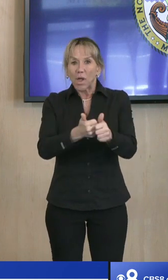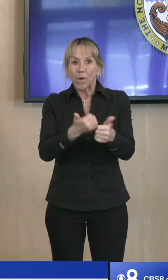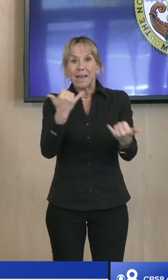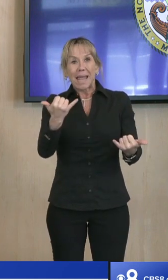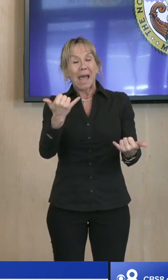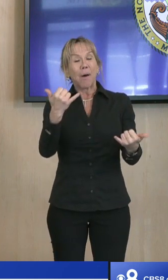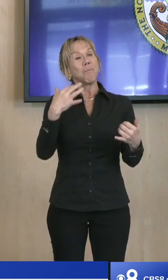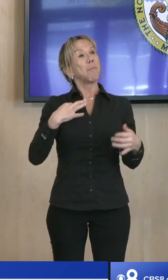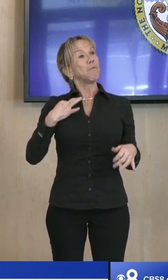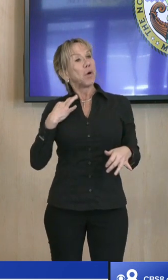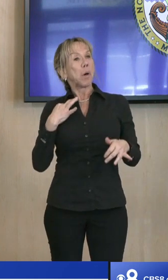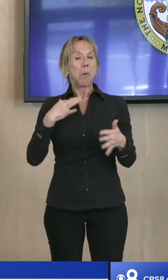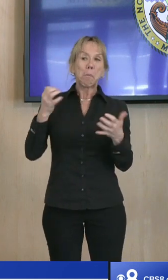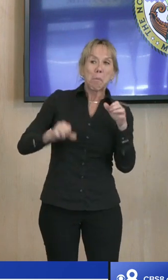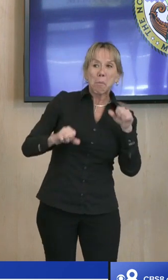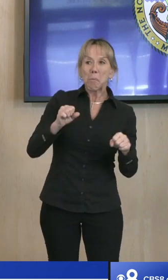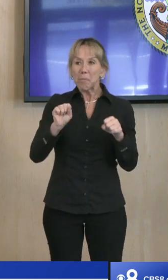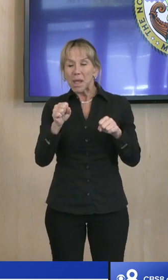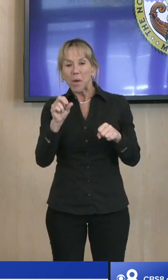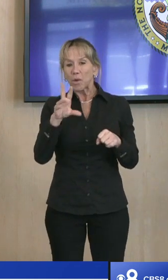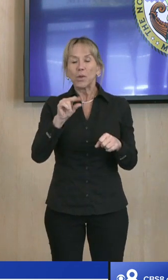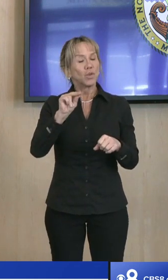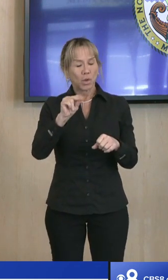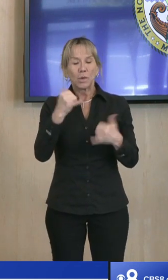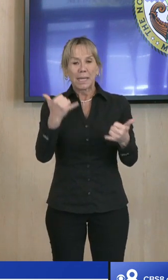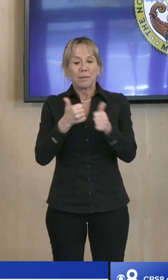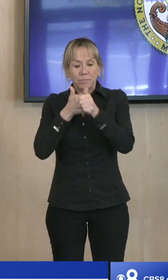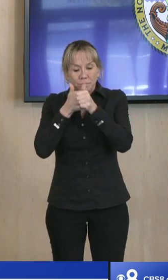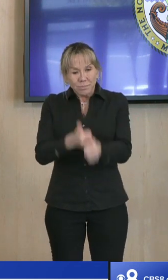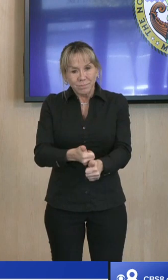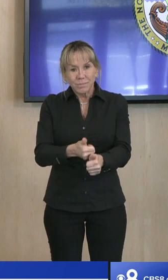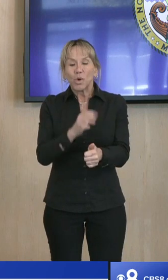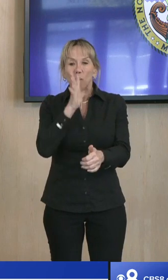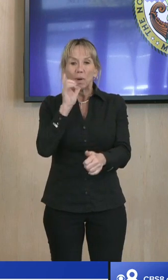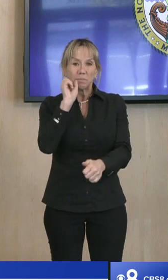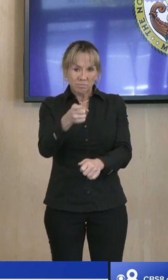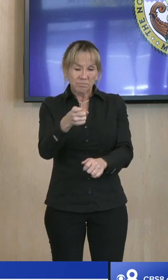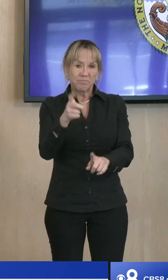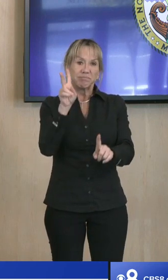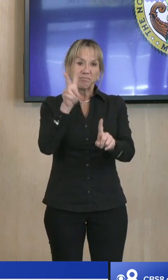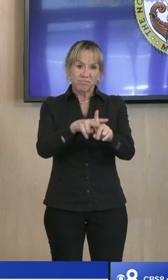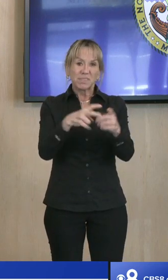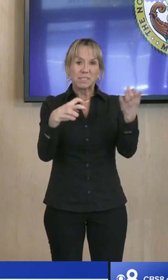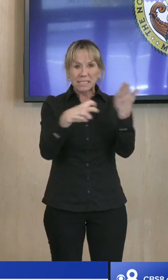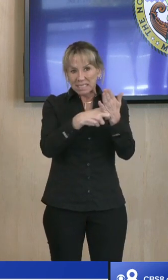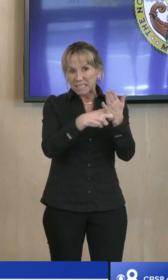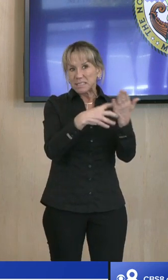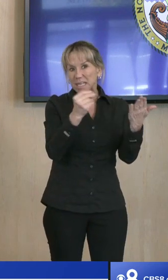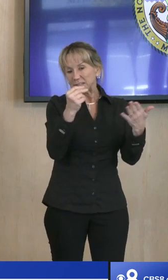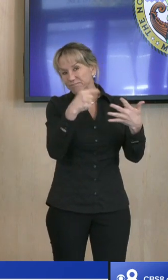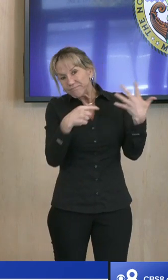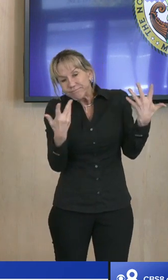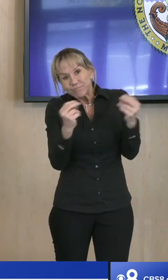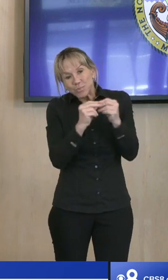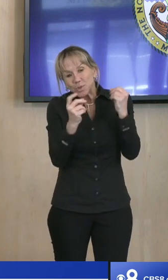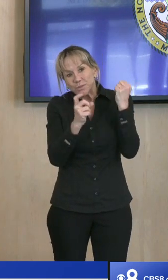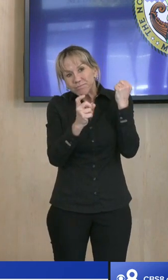and the more compliance we have, the shorter the duration of these public health orders will be. So thank you very much for your